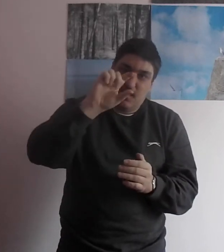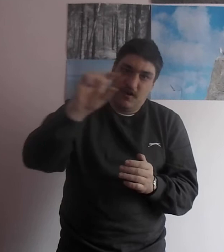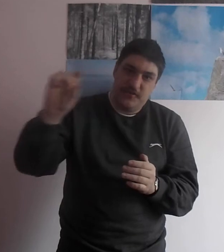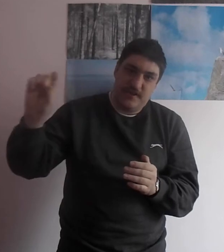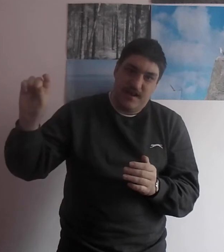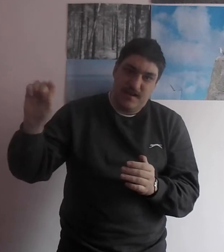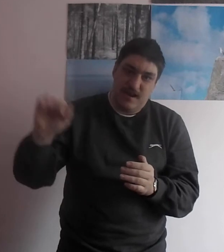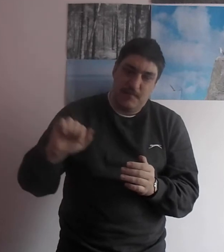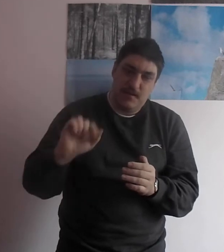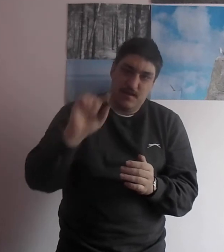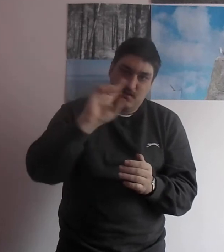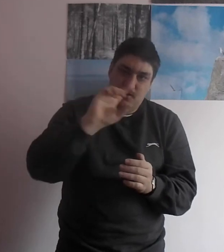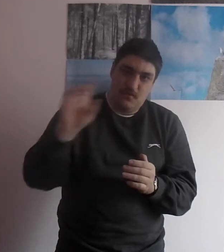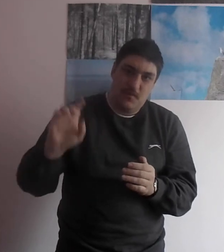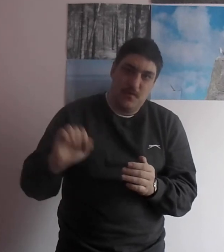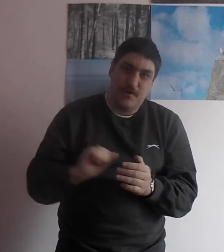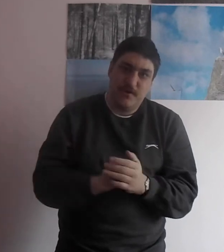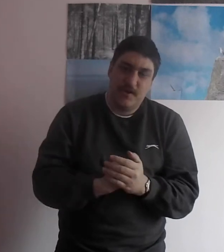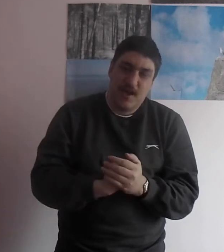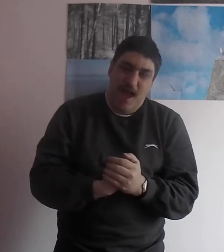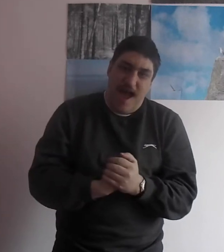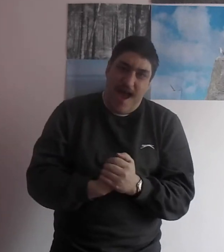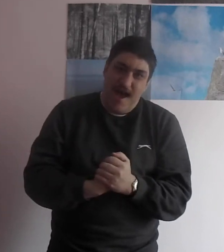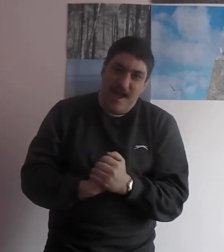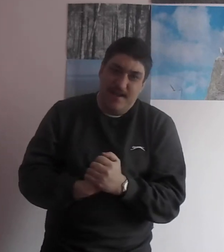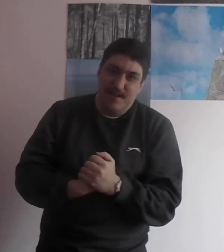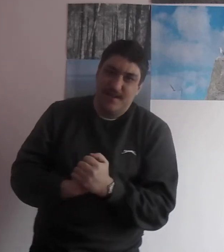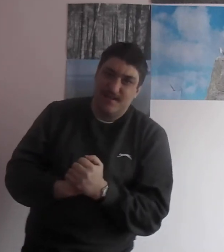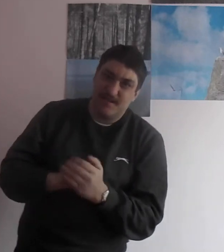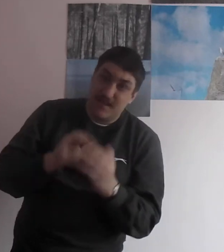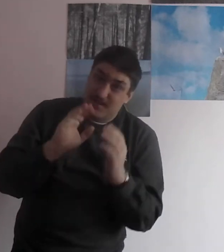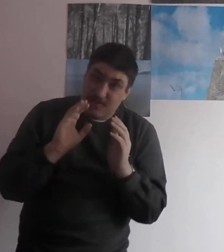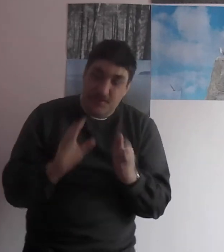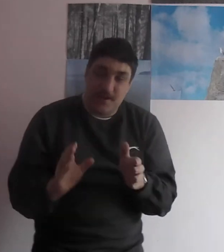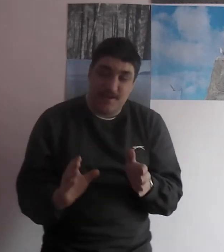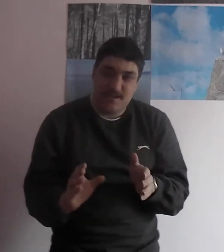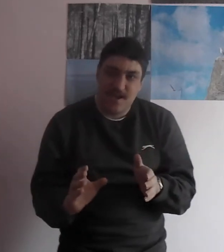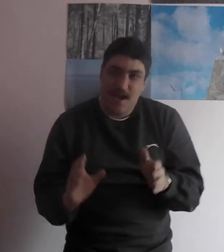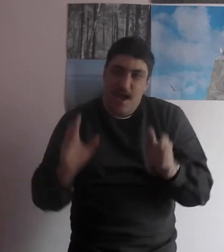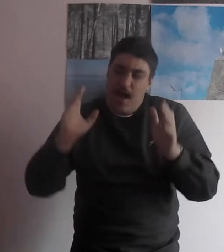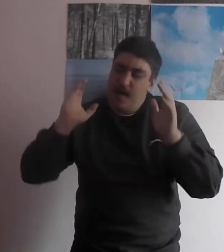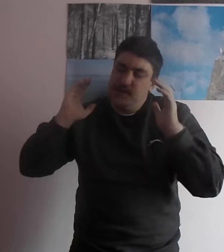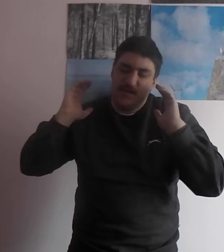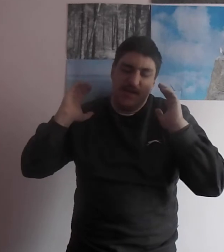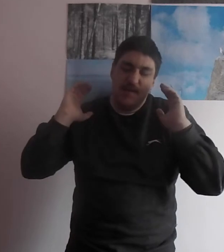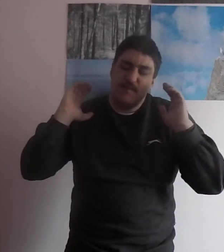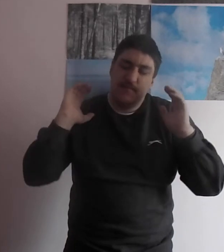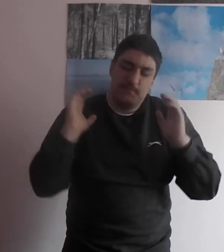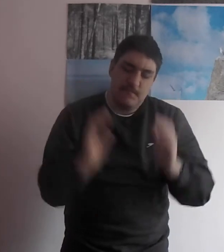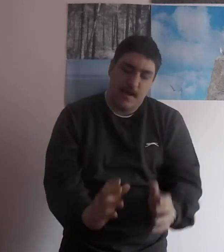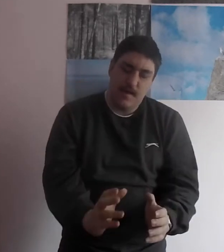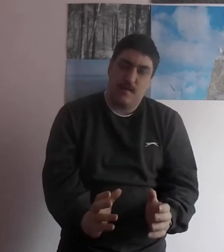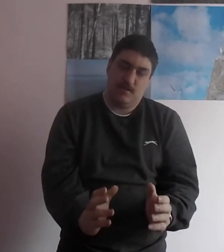IM_Harder to Kidnap is all one word, and she's on Twitch and she is an amazing